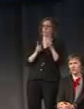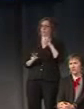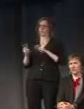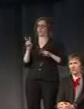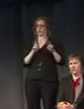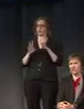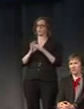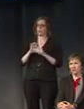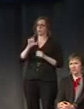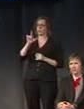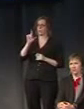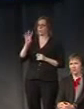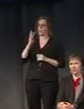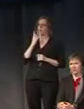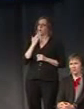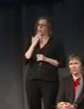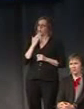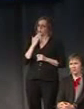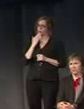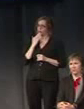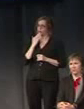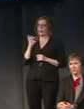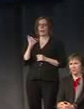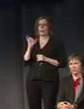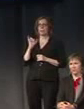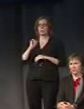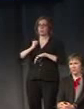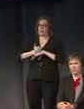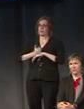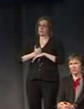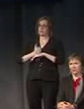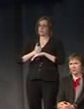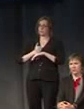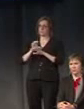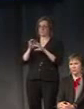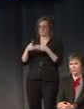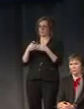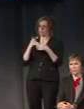24 colors as a basis set is fascinating. I mean,